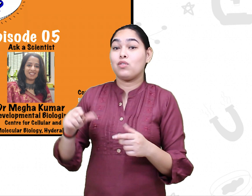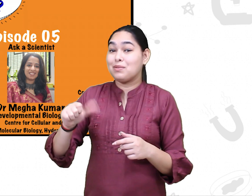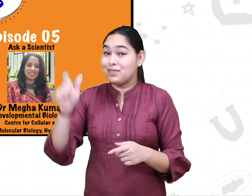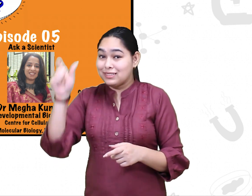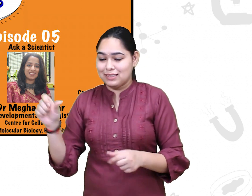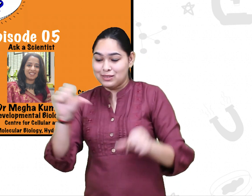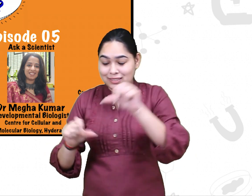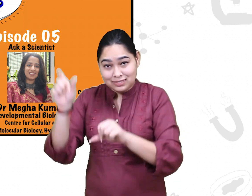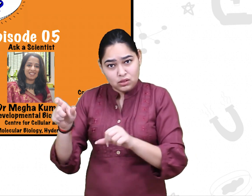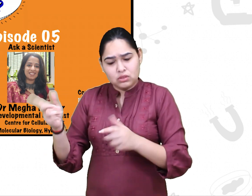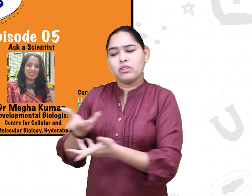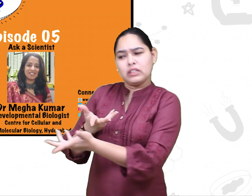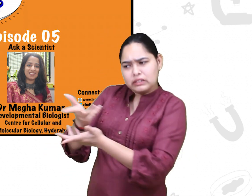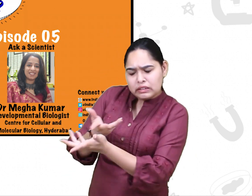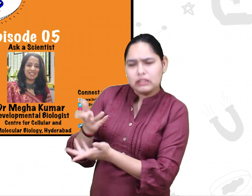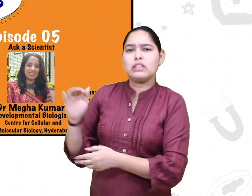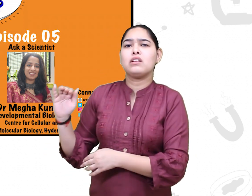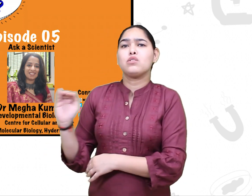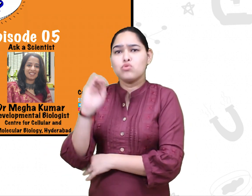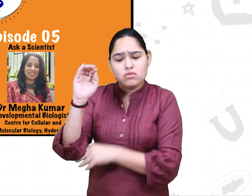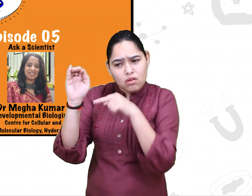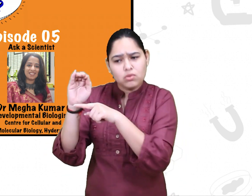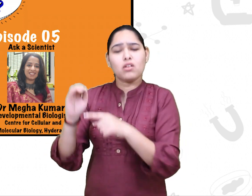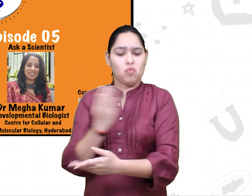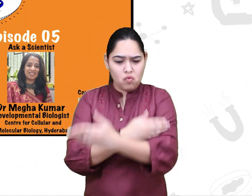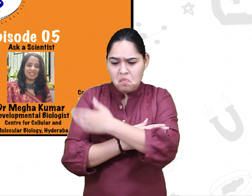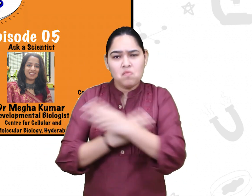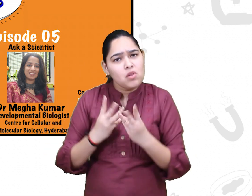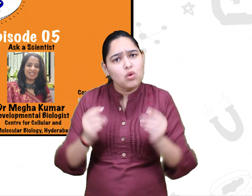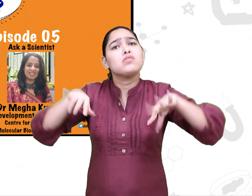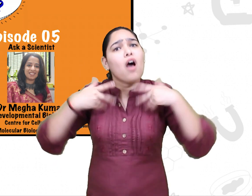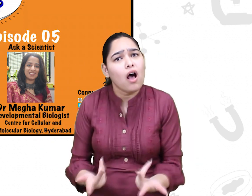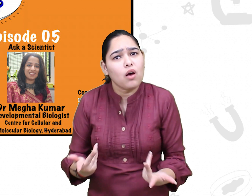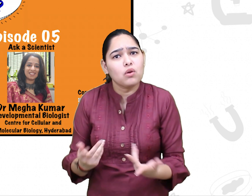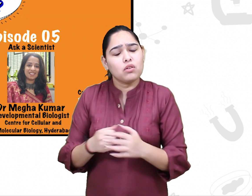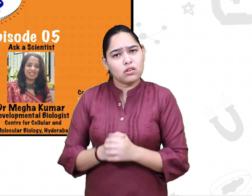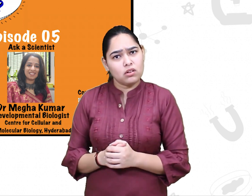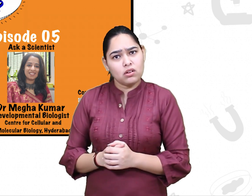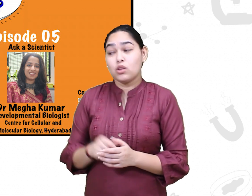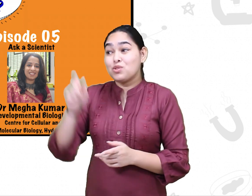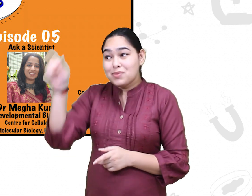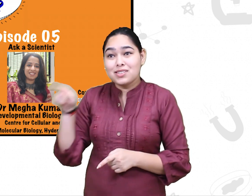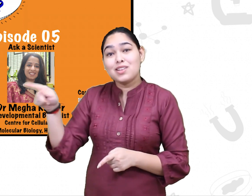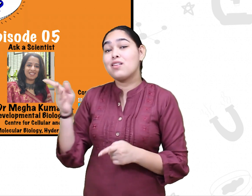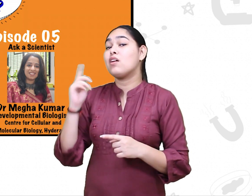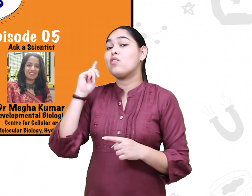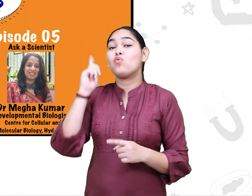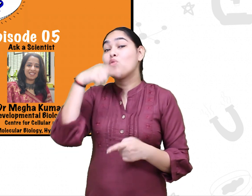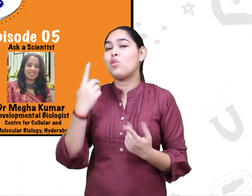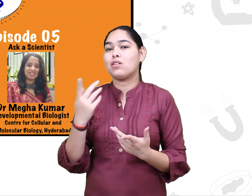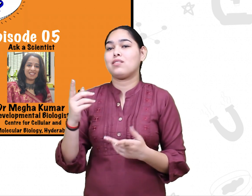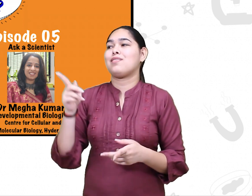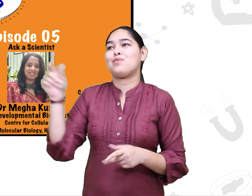have lost limbs. And in the interview segment, they talk to Dr. Megha Kumar, a scientist from CCMB